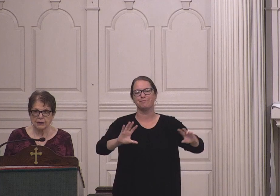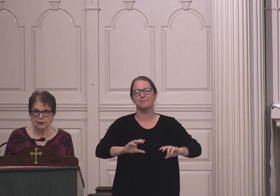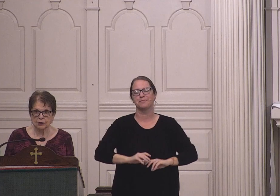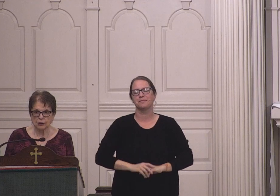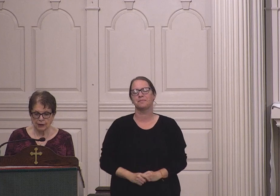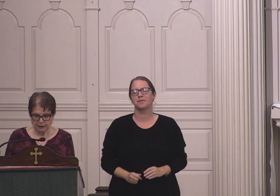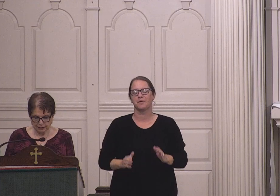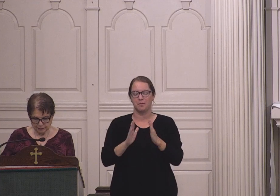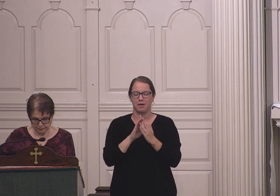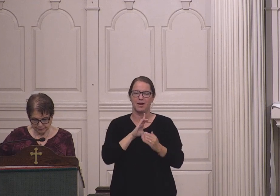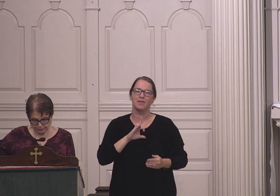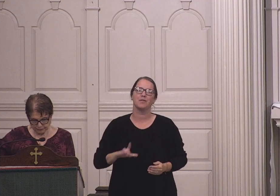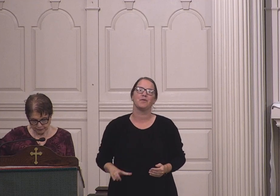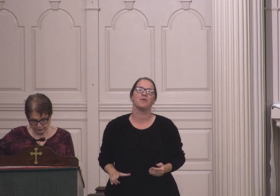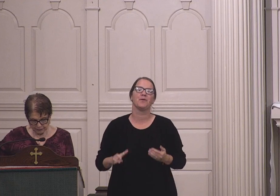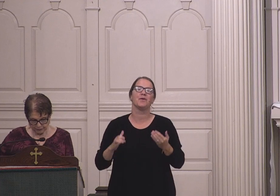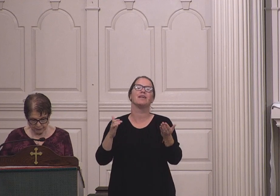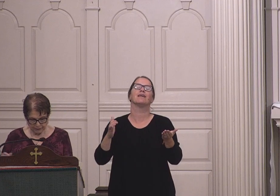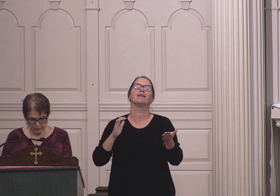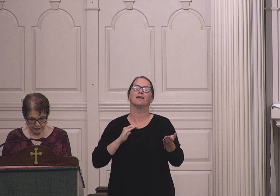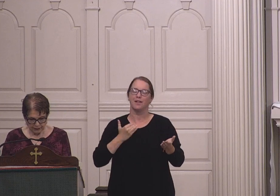We pray to the Lord.